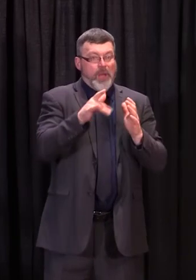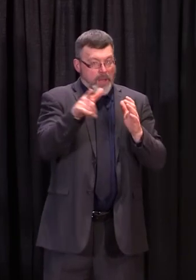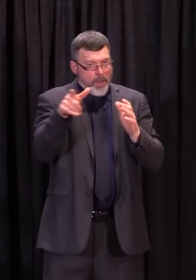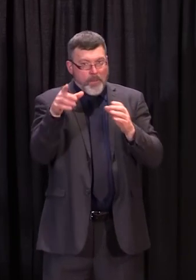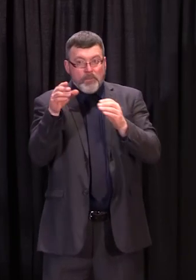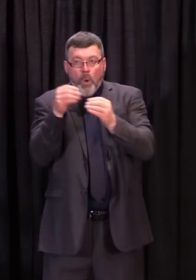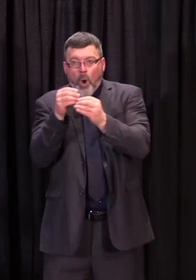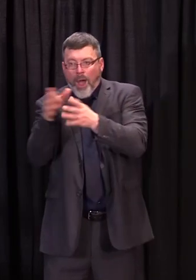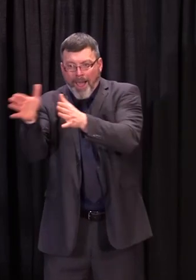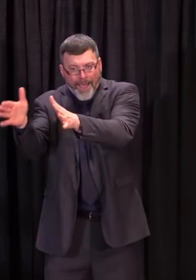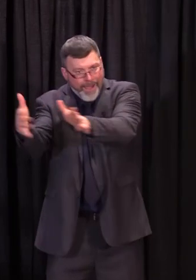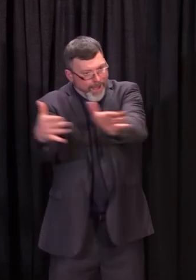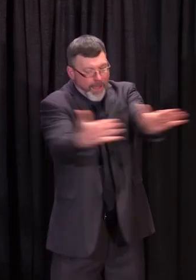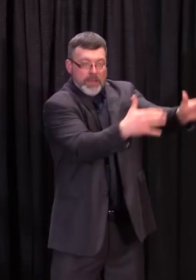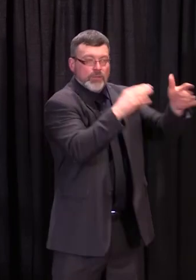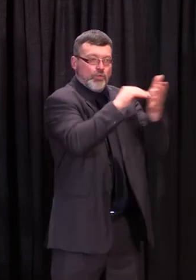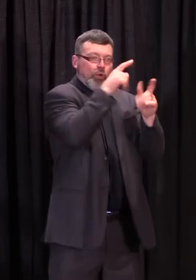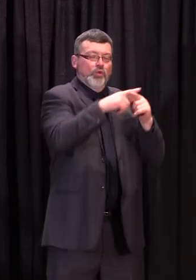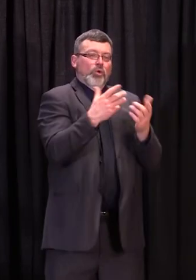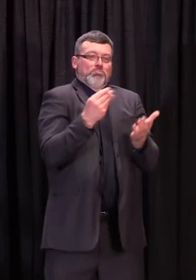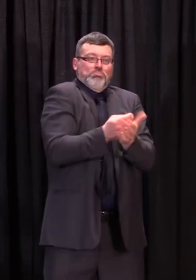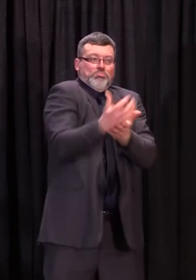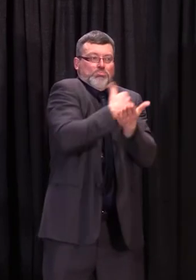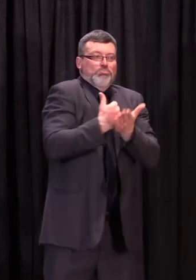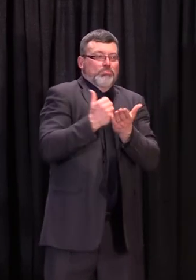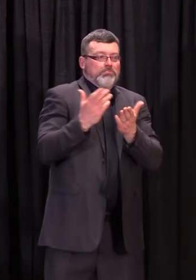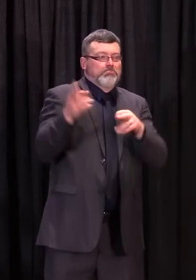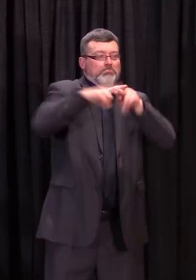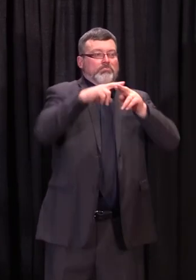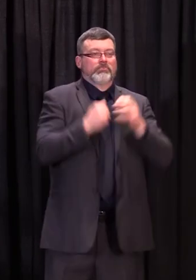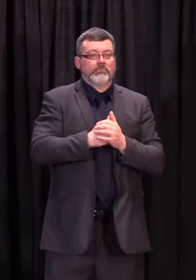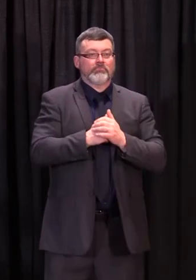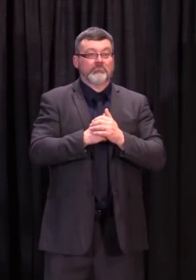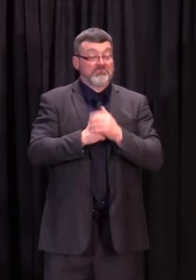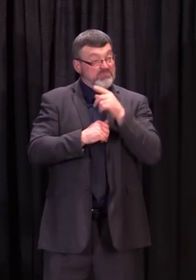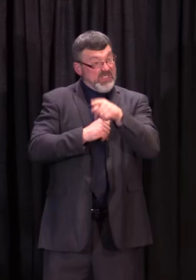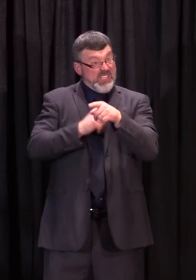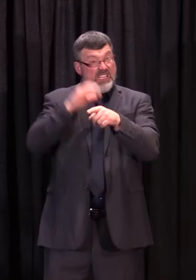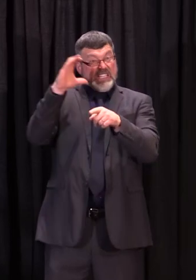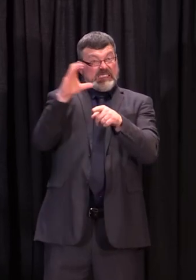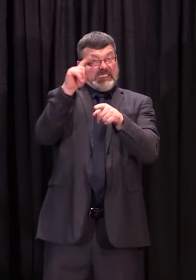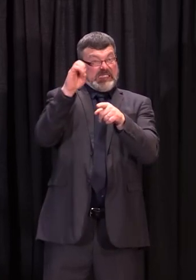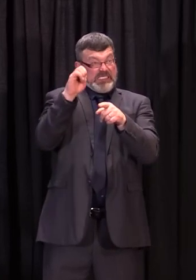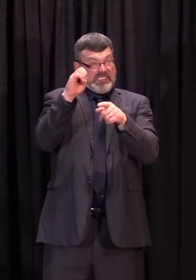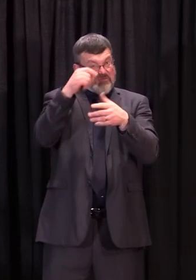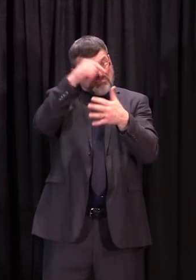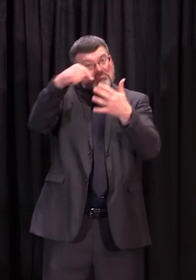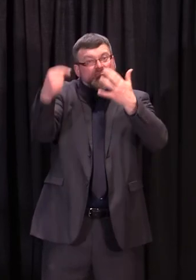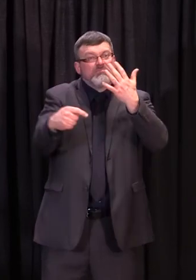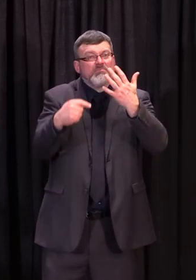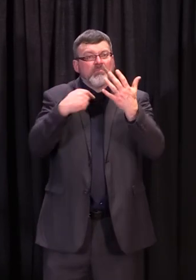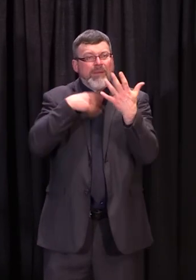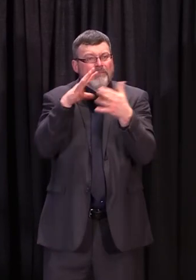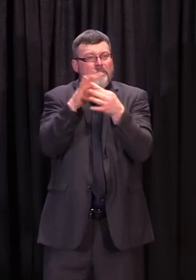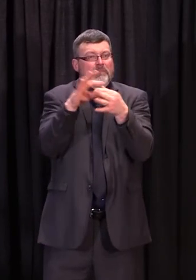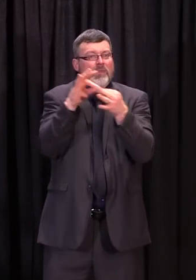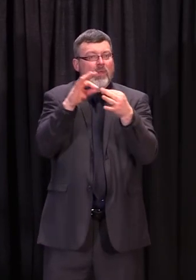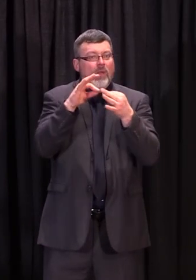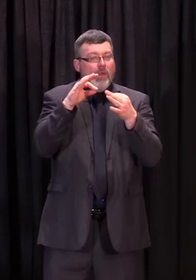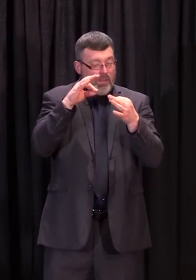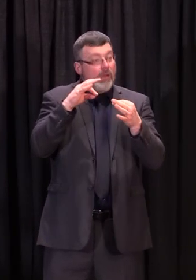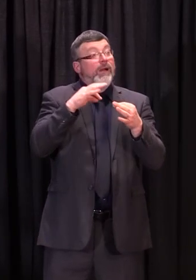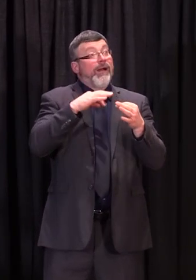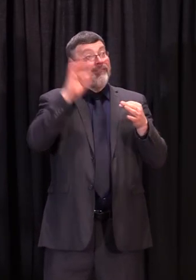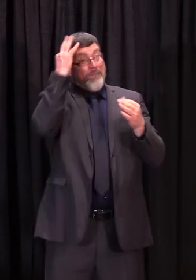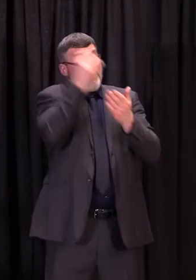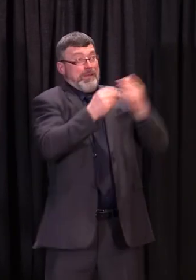On top of the CTE initiatives I've already talked about, we'll use existing federal funds to encourage more